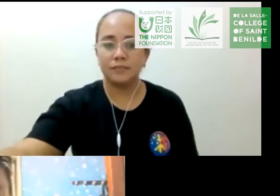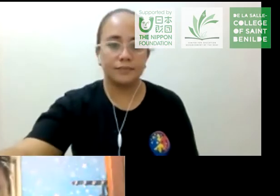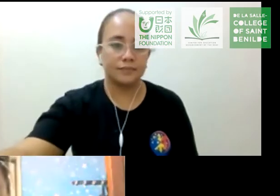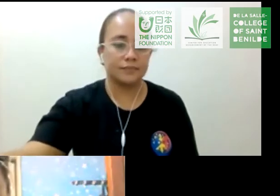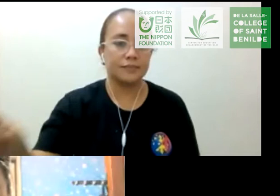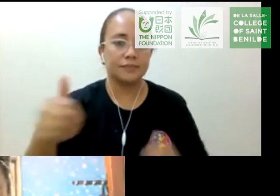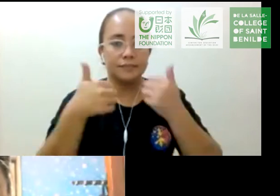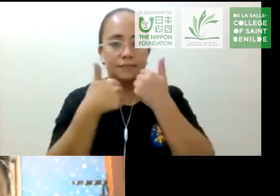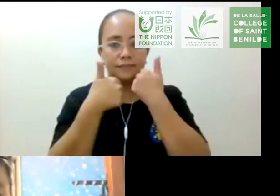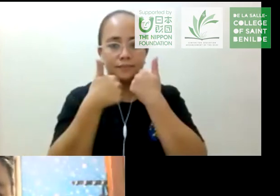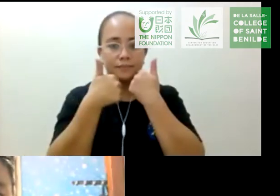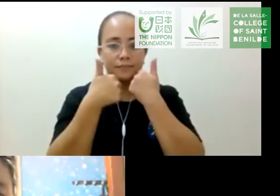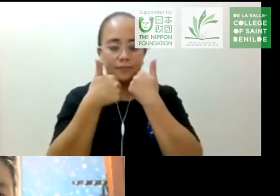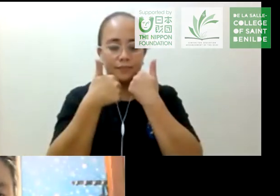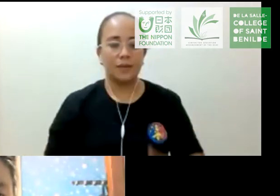Okay.